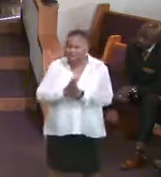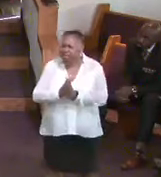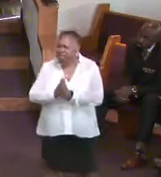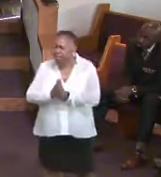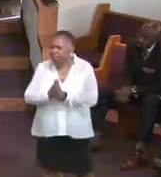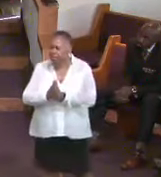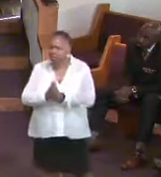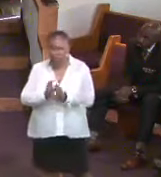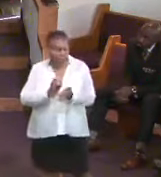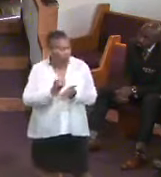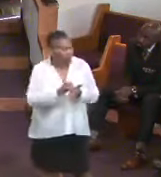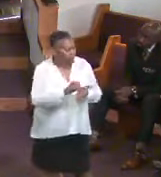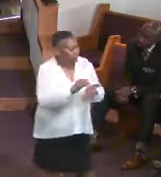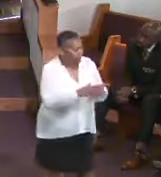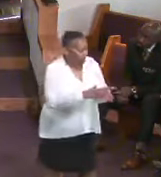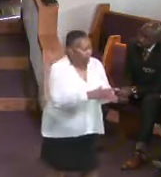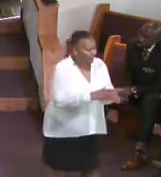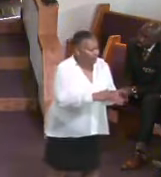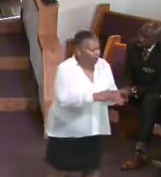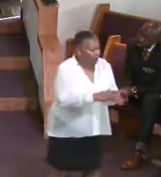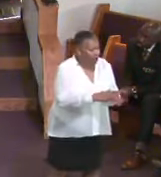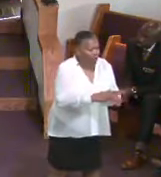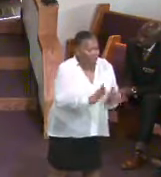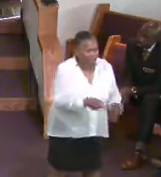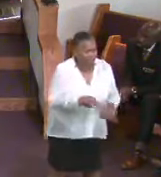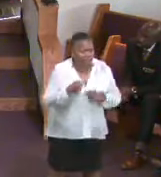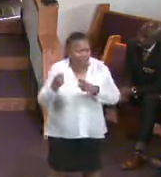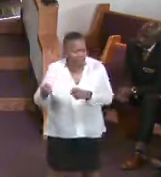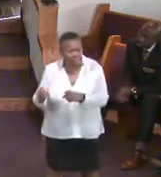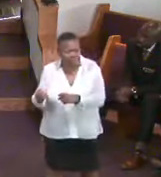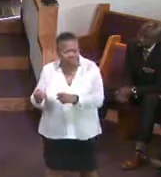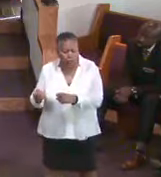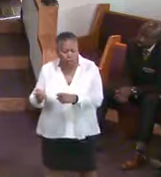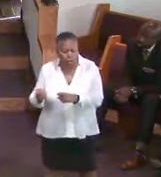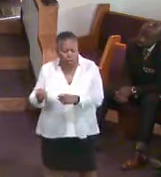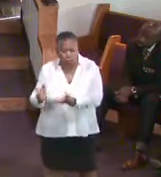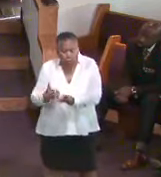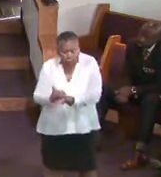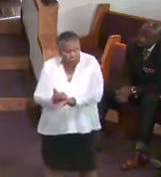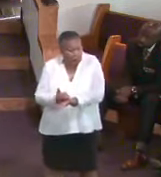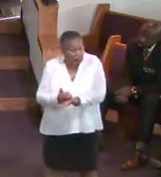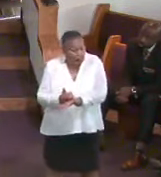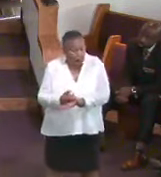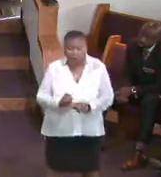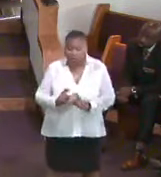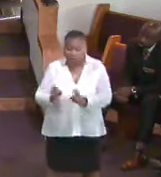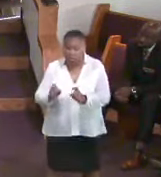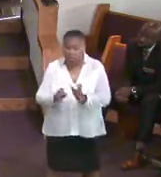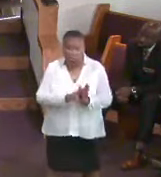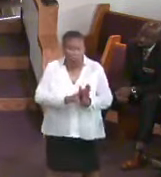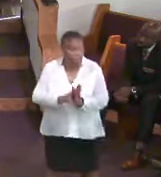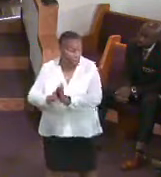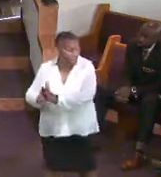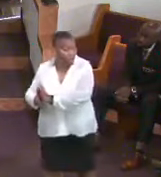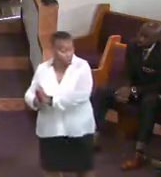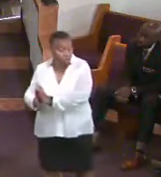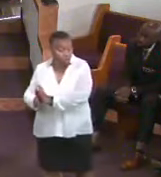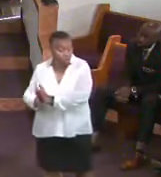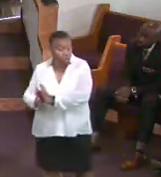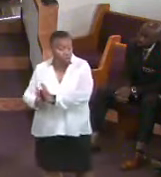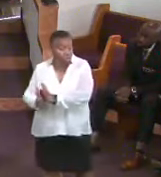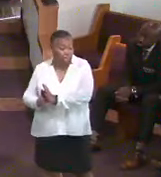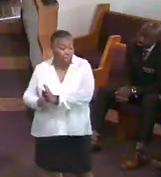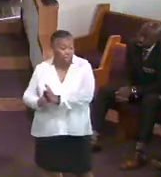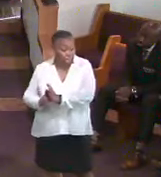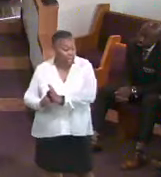dear ma'am, fill this out. You can turn these both in during offering time. You can turn them in to the ushers, and we'll make certain that we get them to